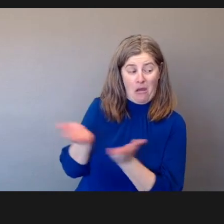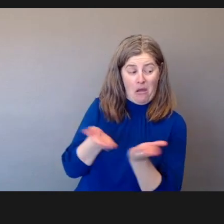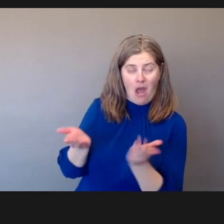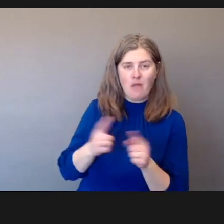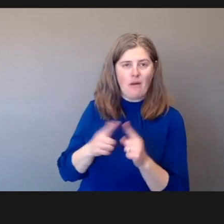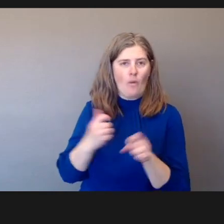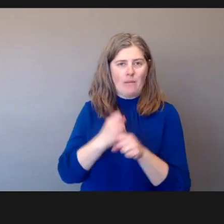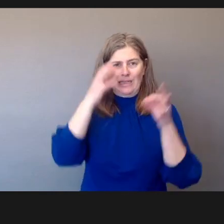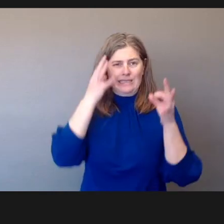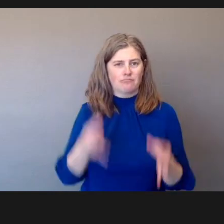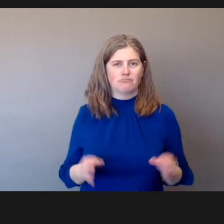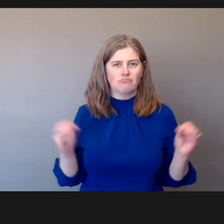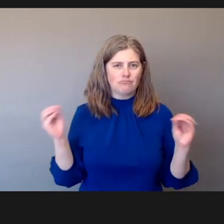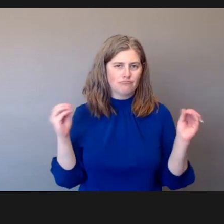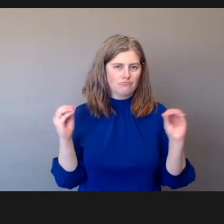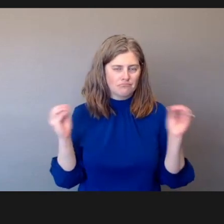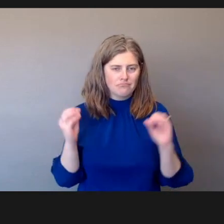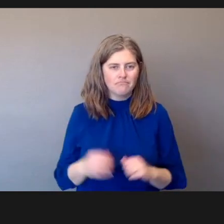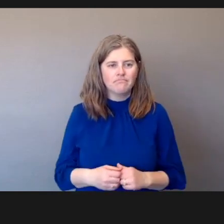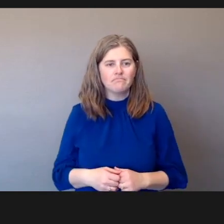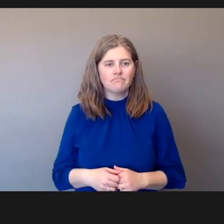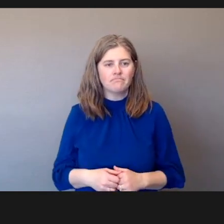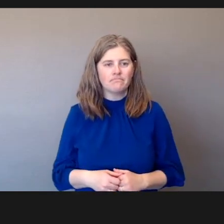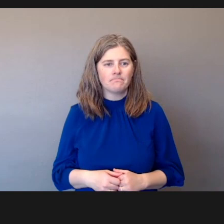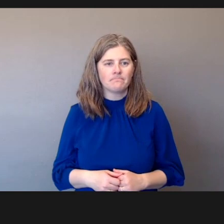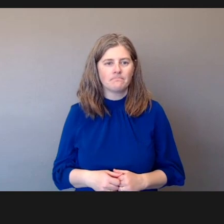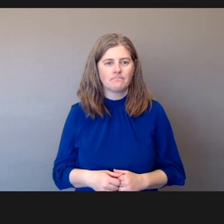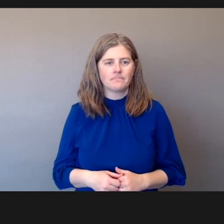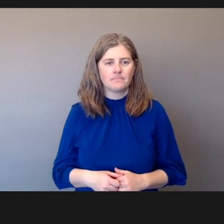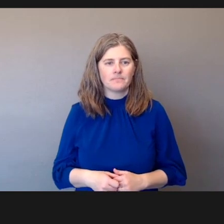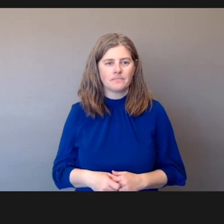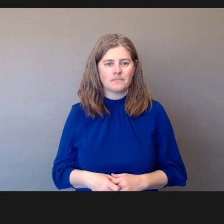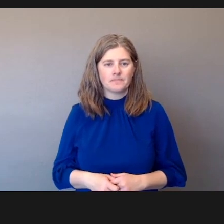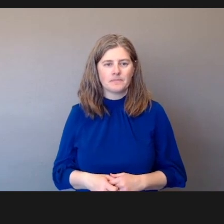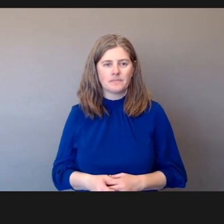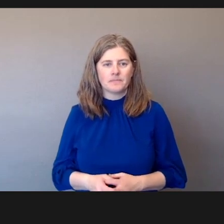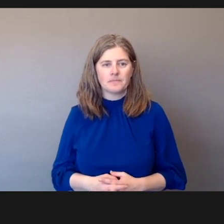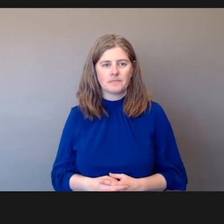when you're making decisions in your area.